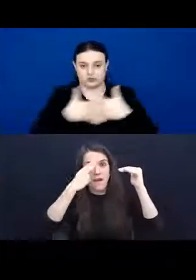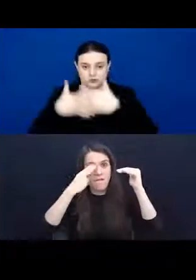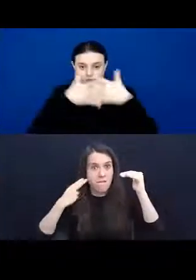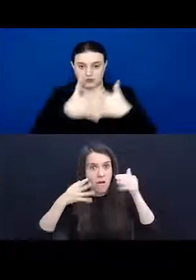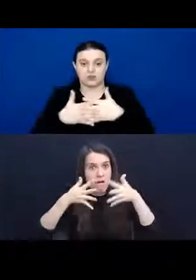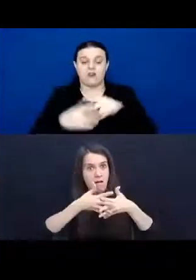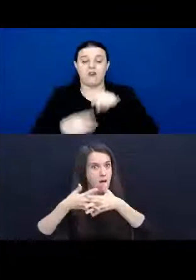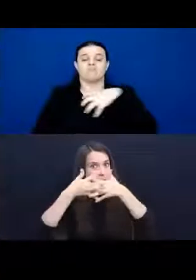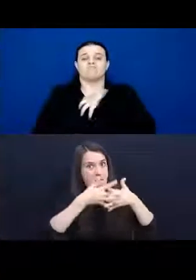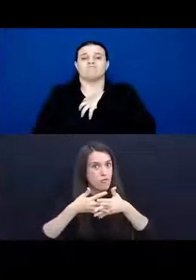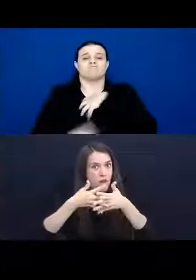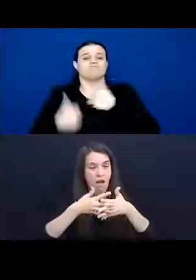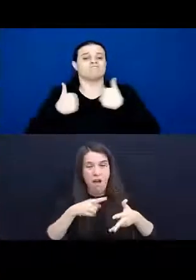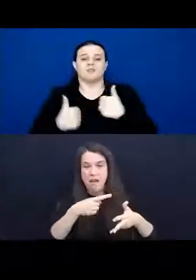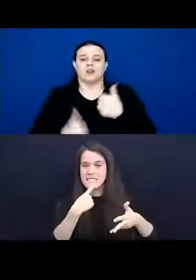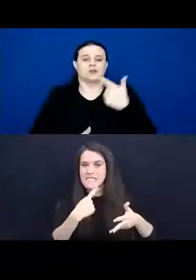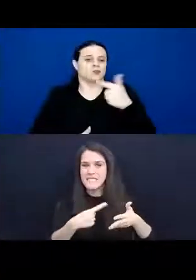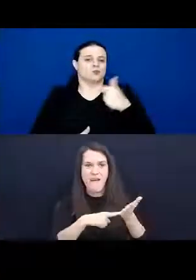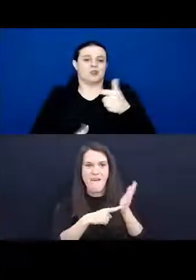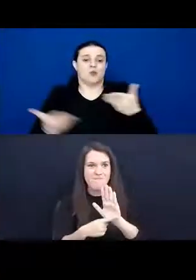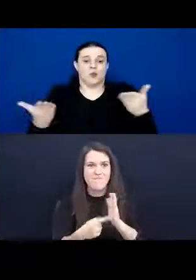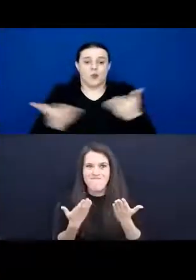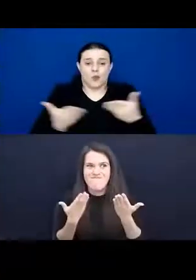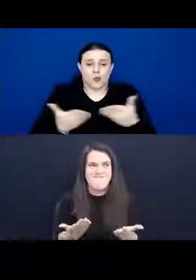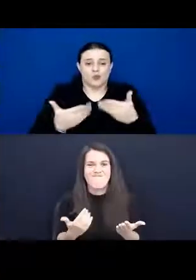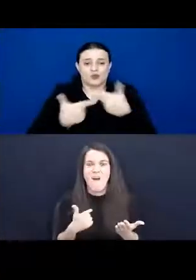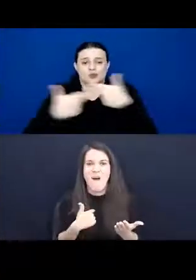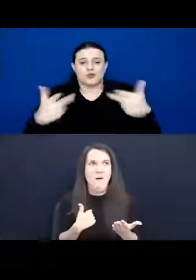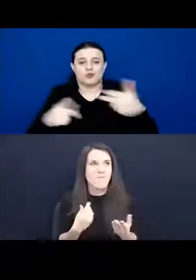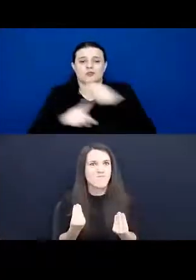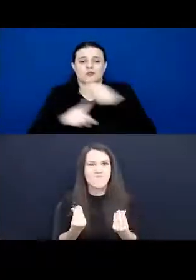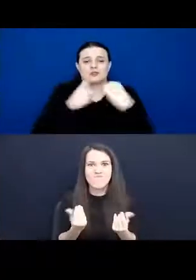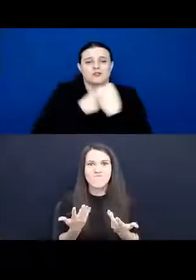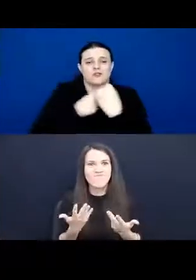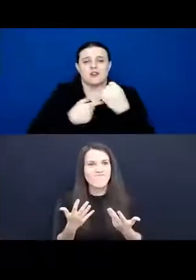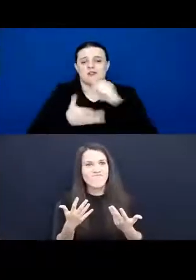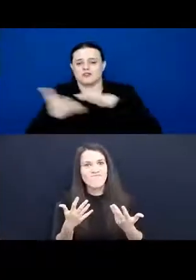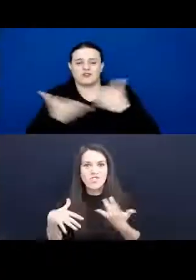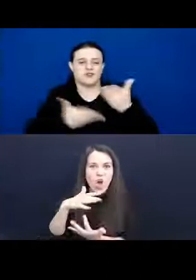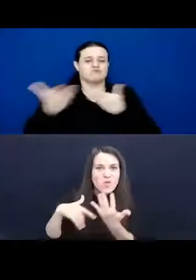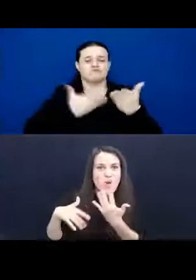not satisfied with their current recreational and social activities.